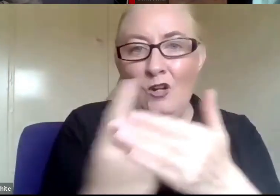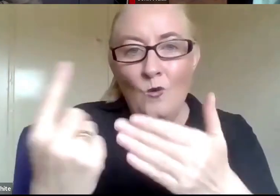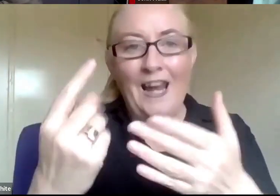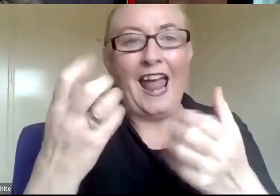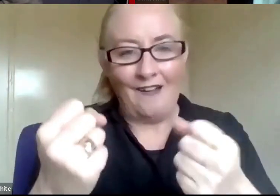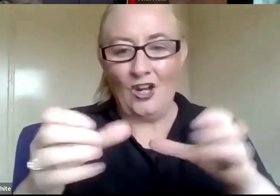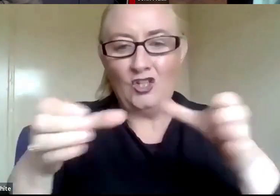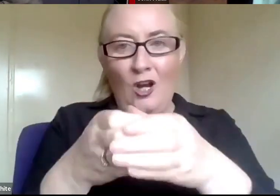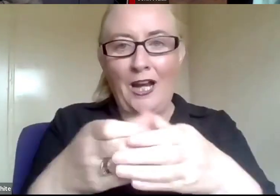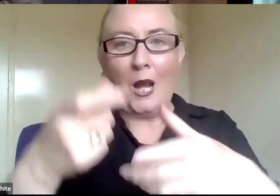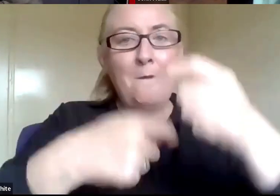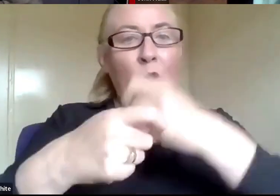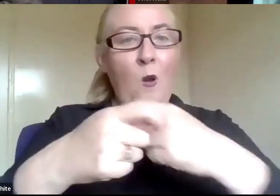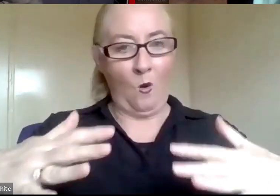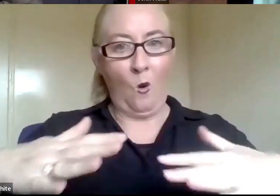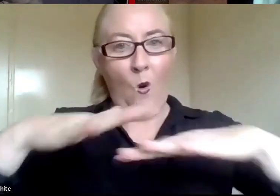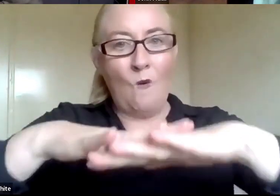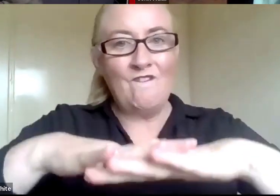is